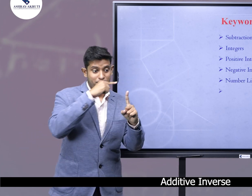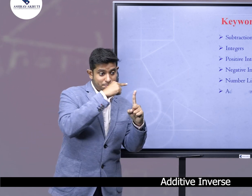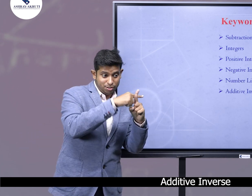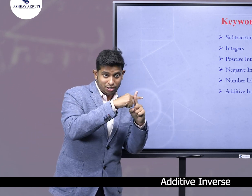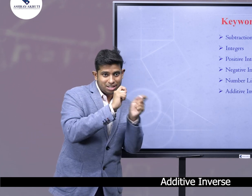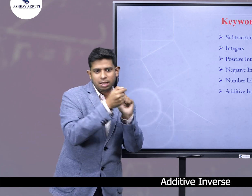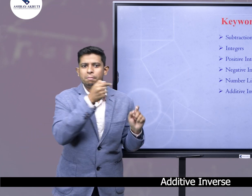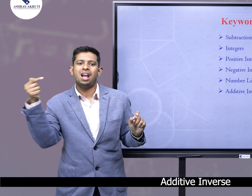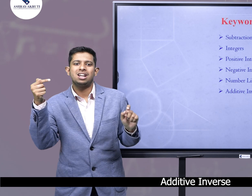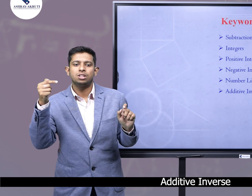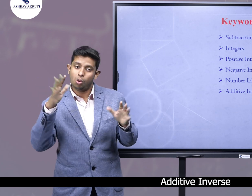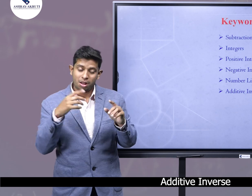additive inverse,